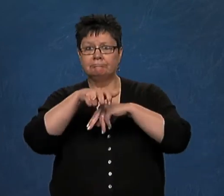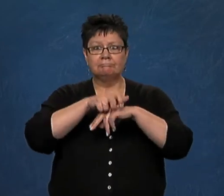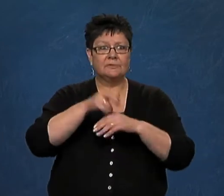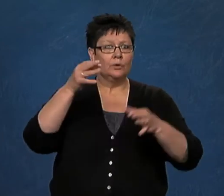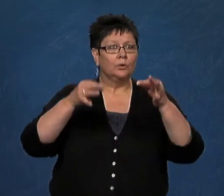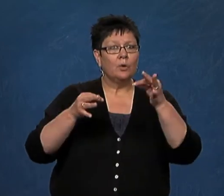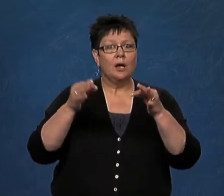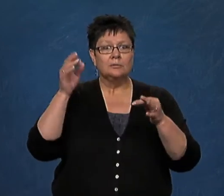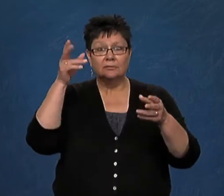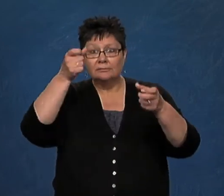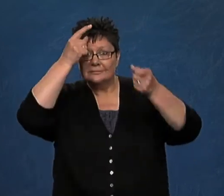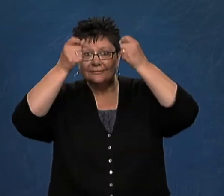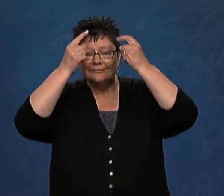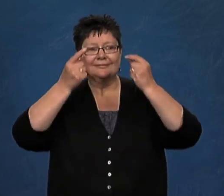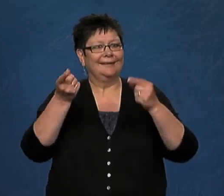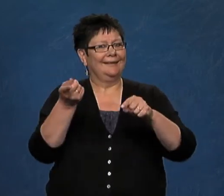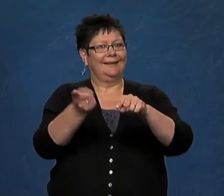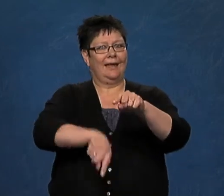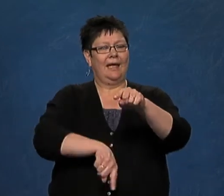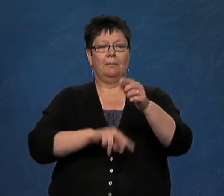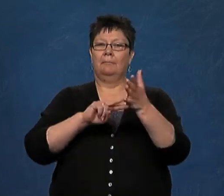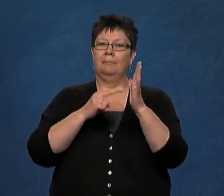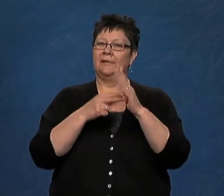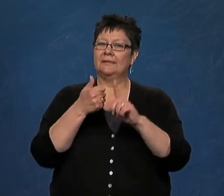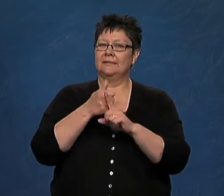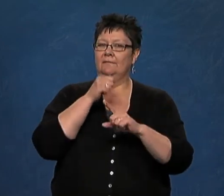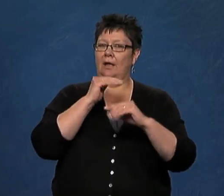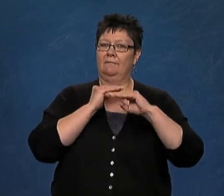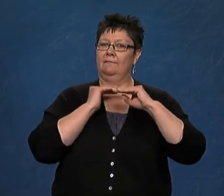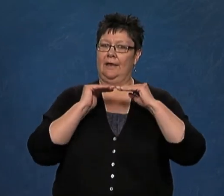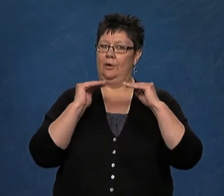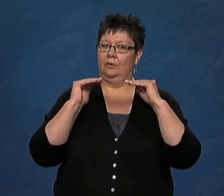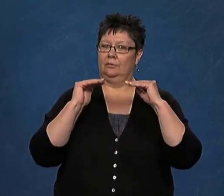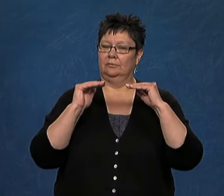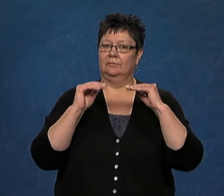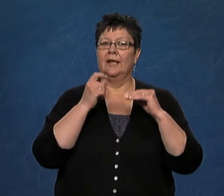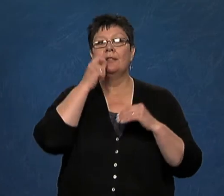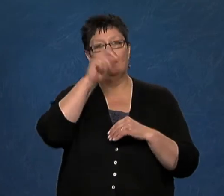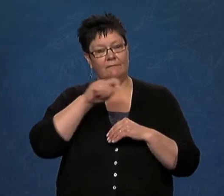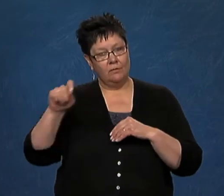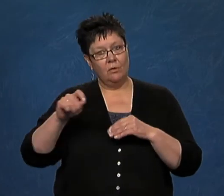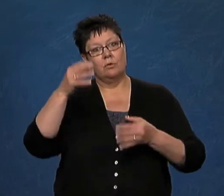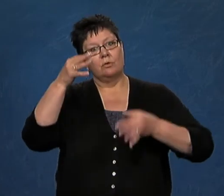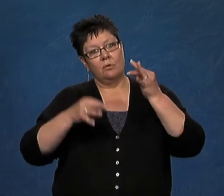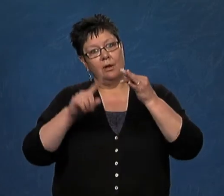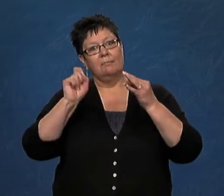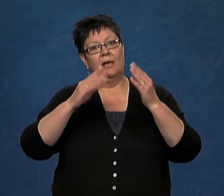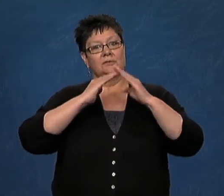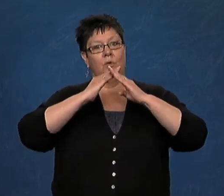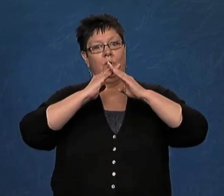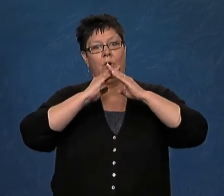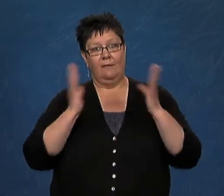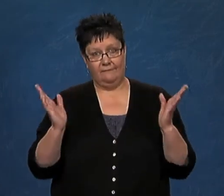language versus sign language, and having a general understanding is that question, then it's not a fair